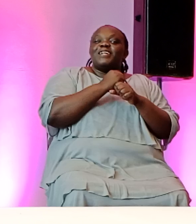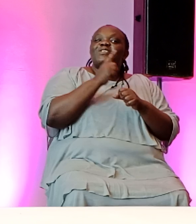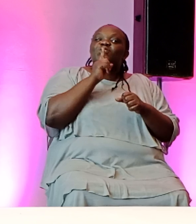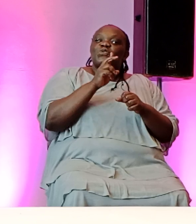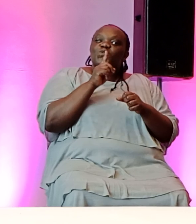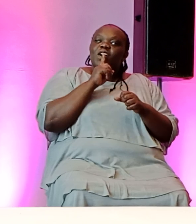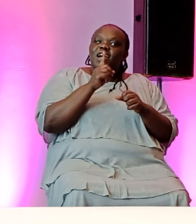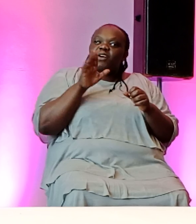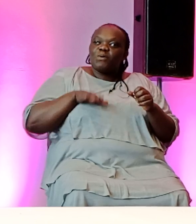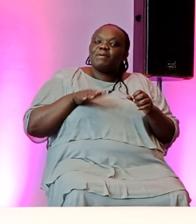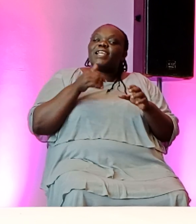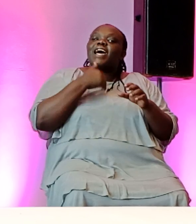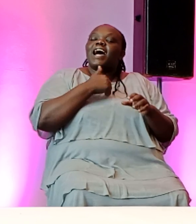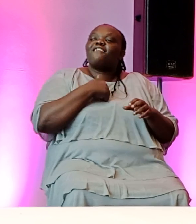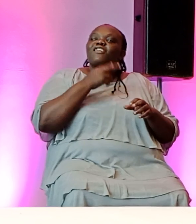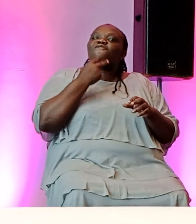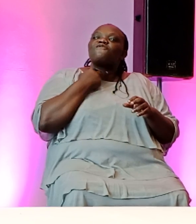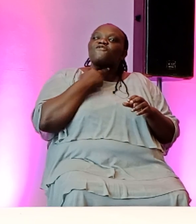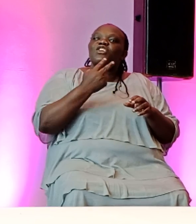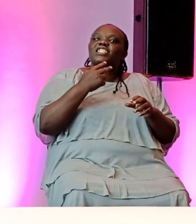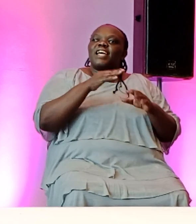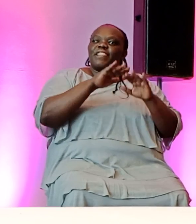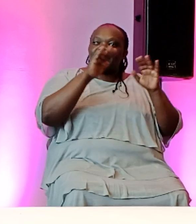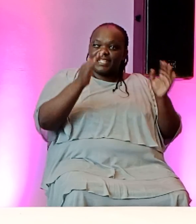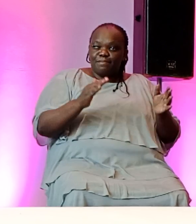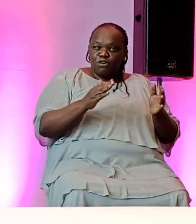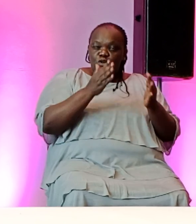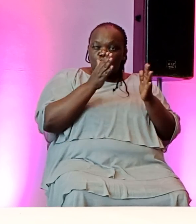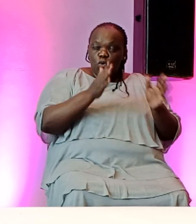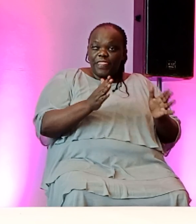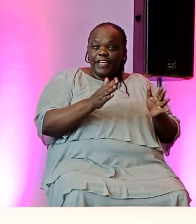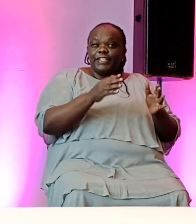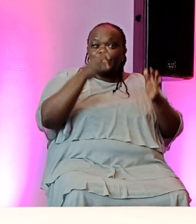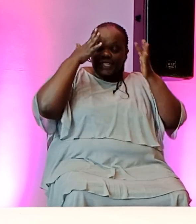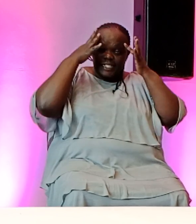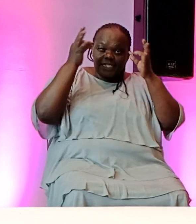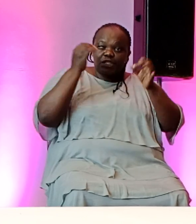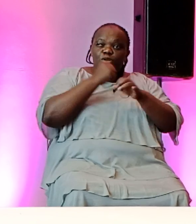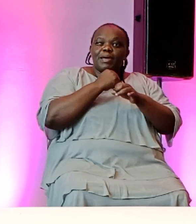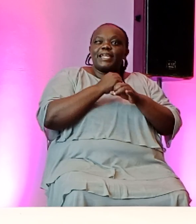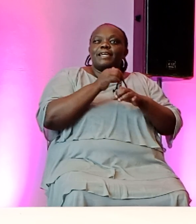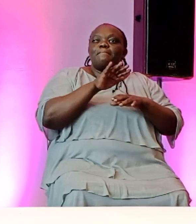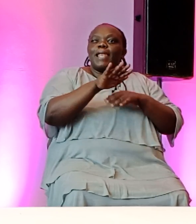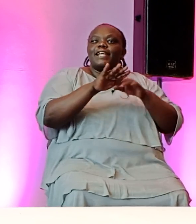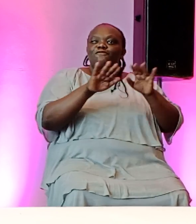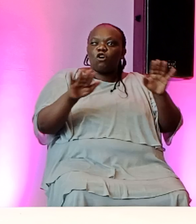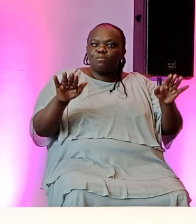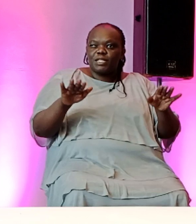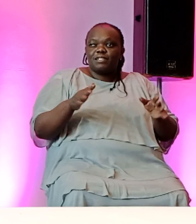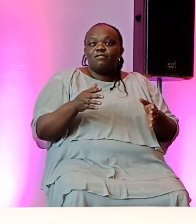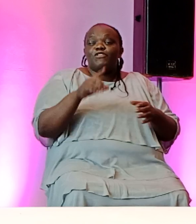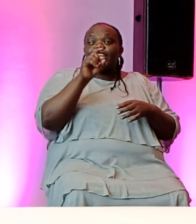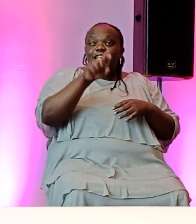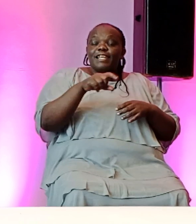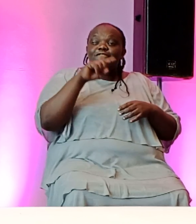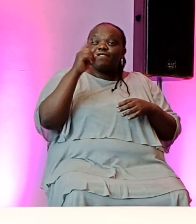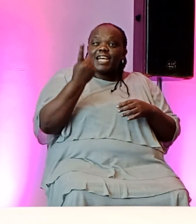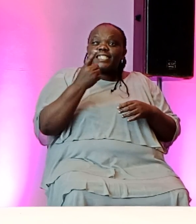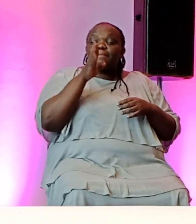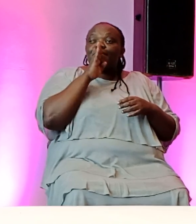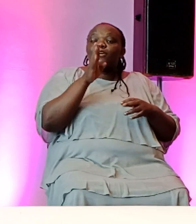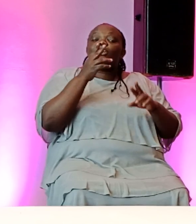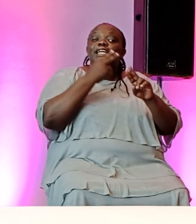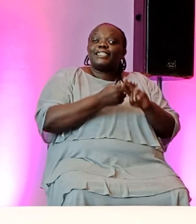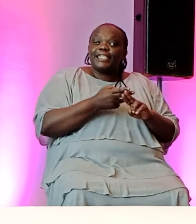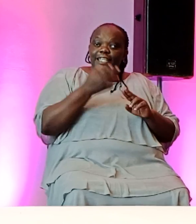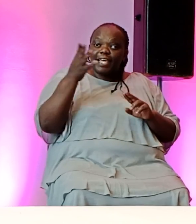a voice at the table within decision-making platforms, we need to first be on a